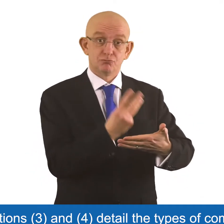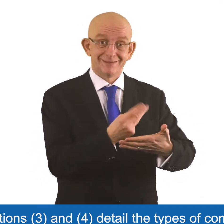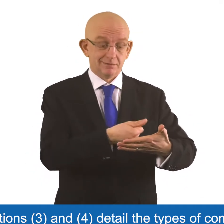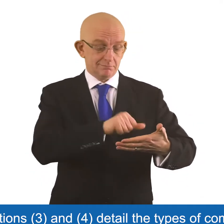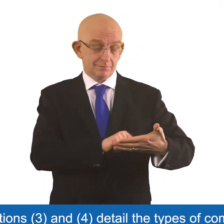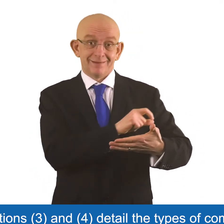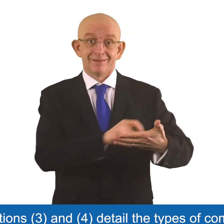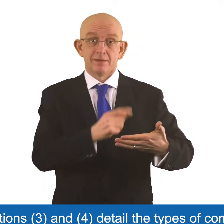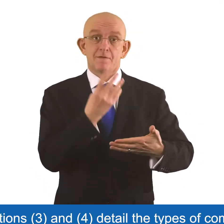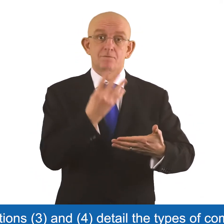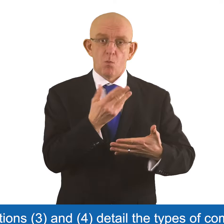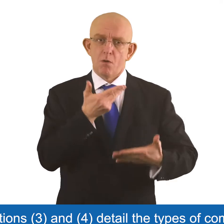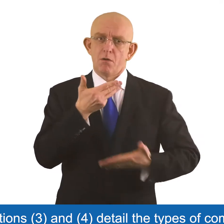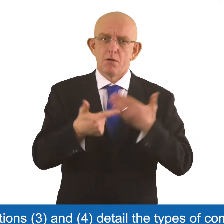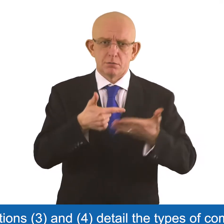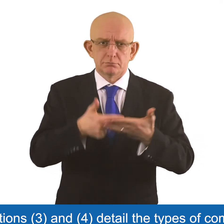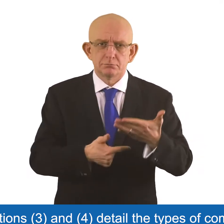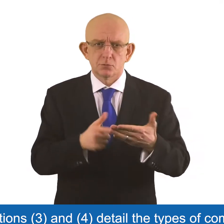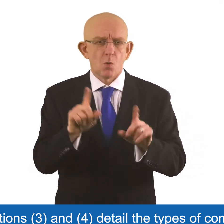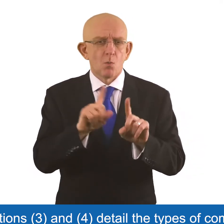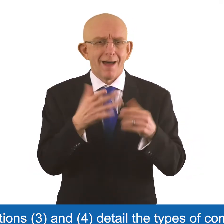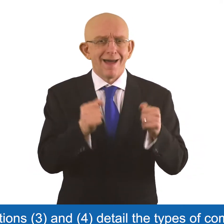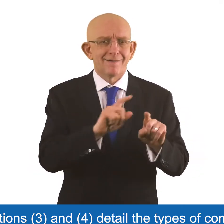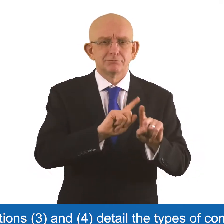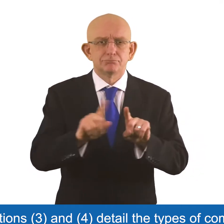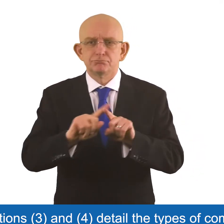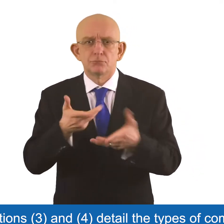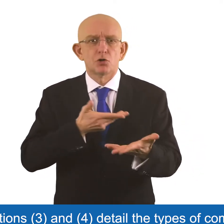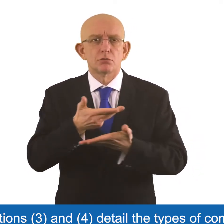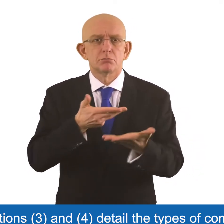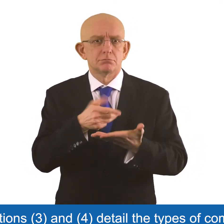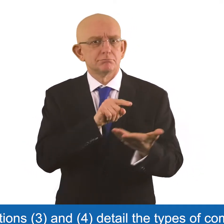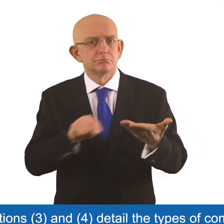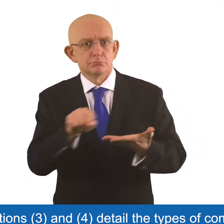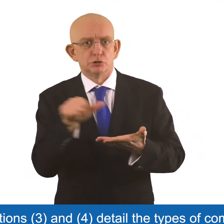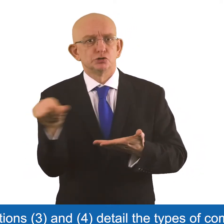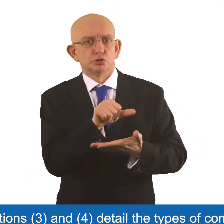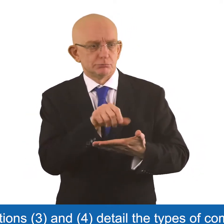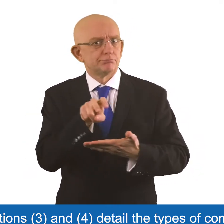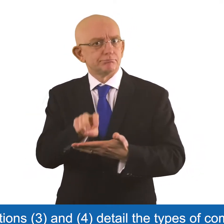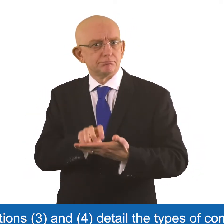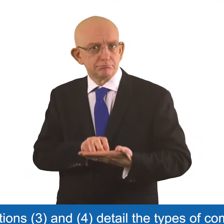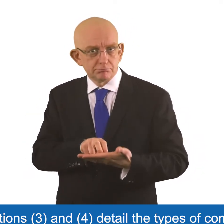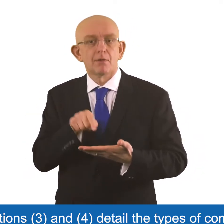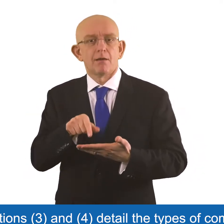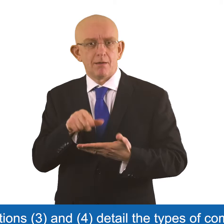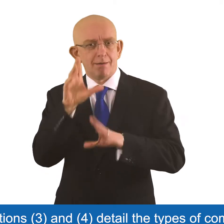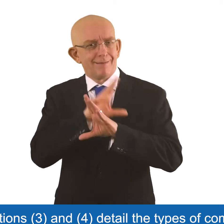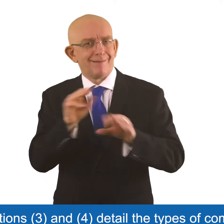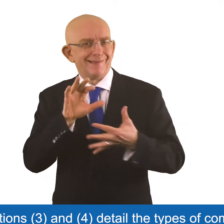(25) Subsections 3 and 4 detail the types of communication that should be collected and reported on.